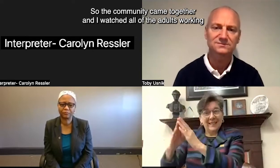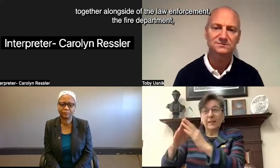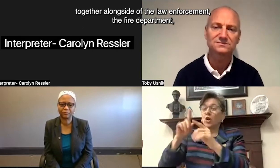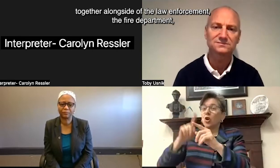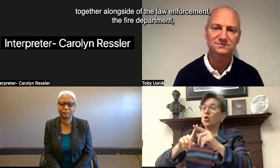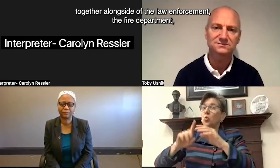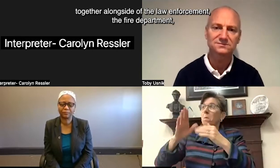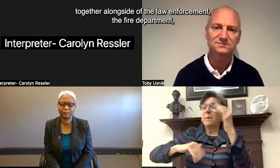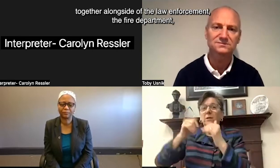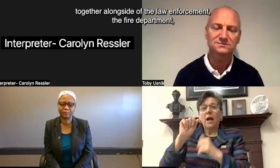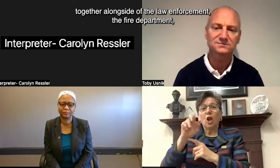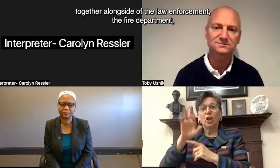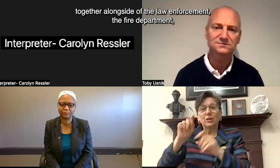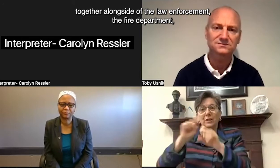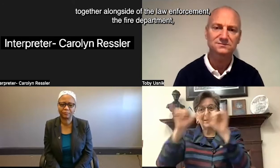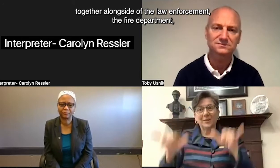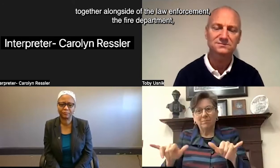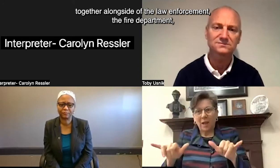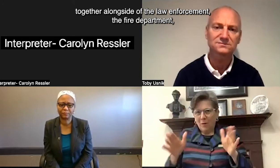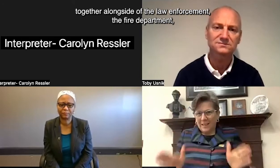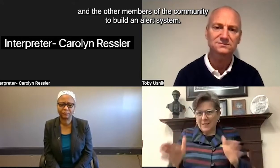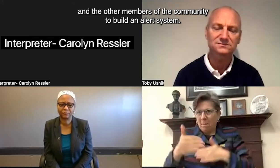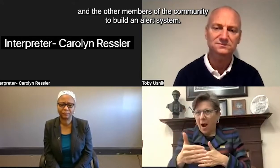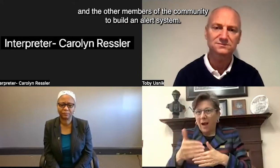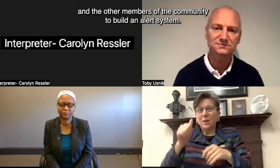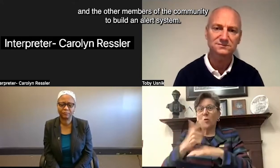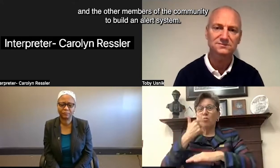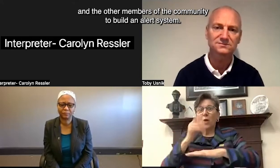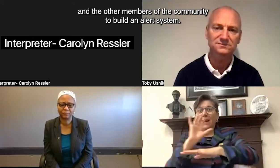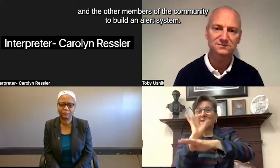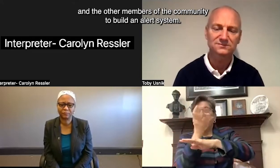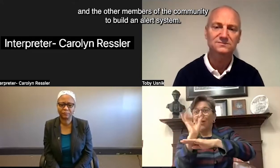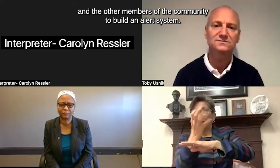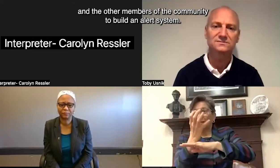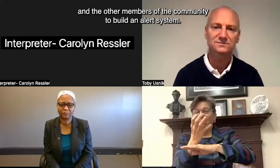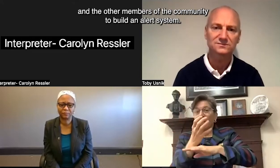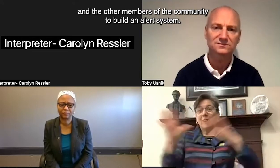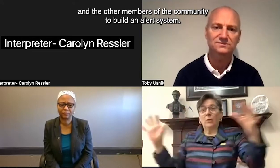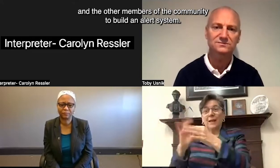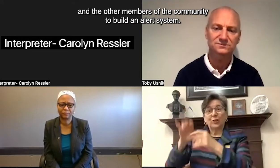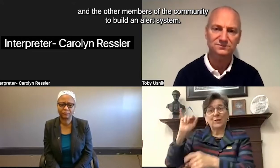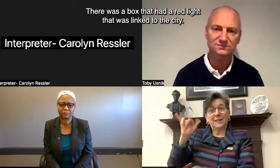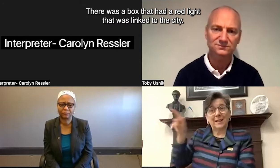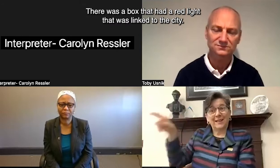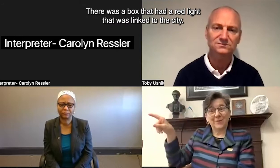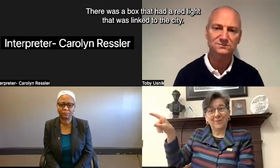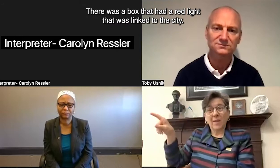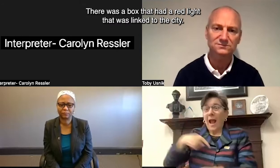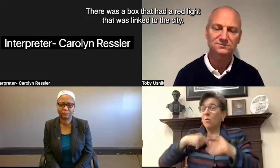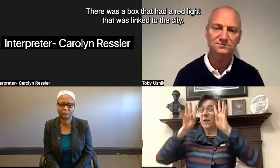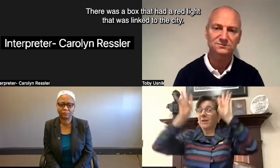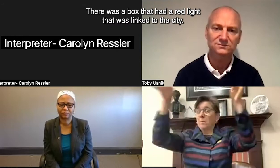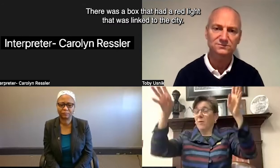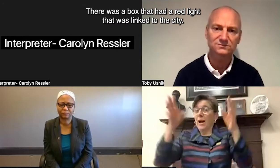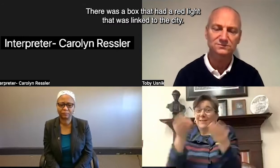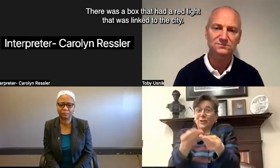enforcement, the fire department and the other members of the community to build an alert system. There was a box that had a red light that was